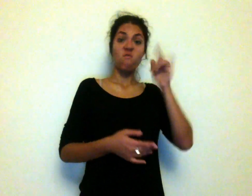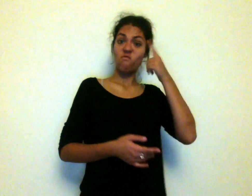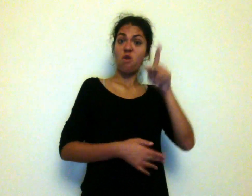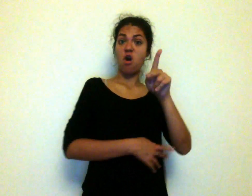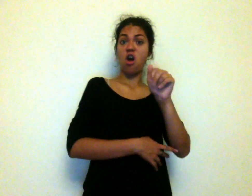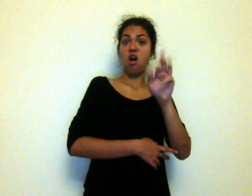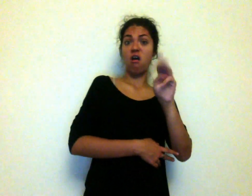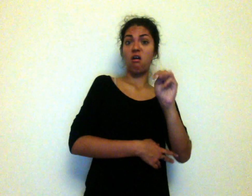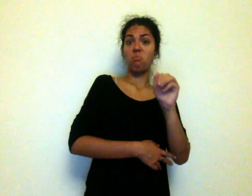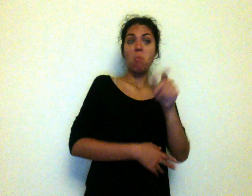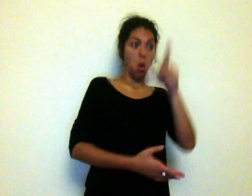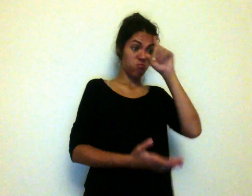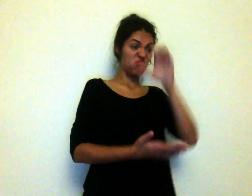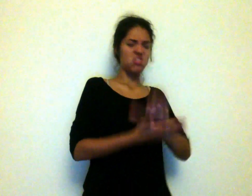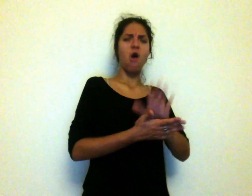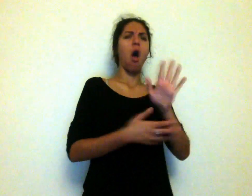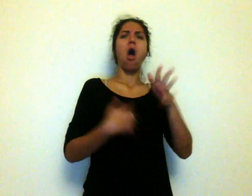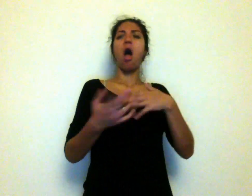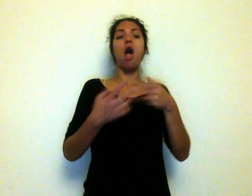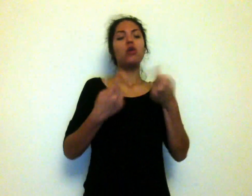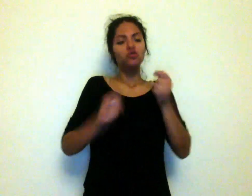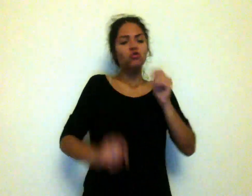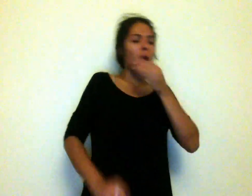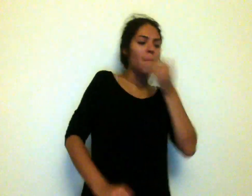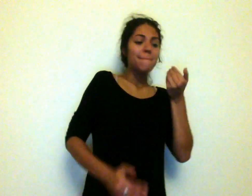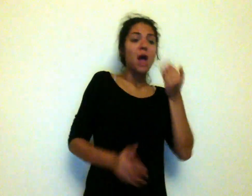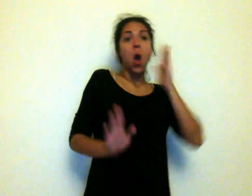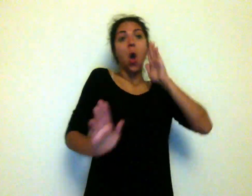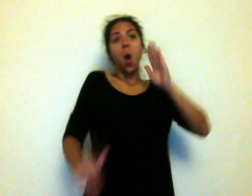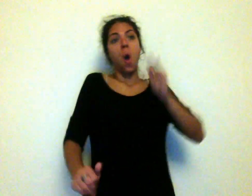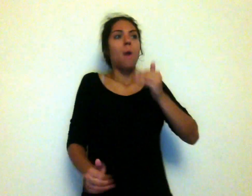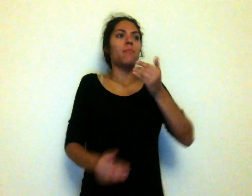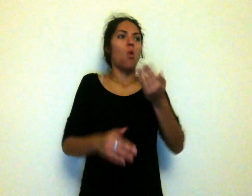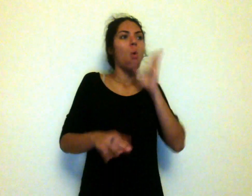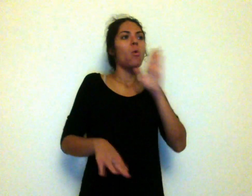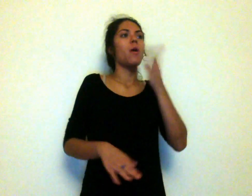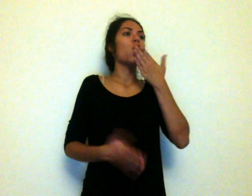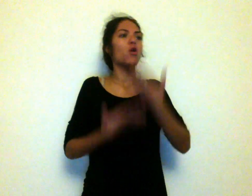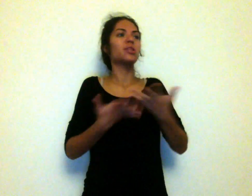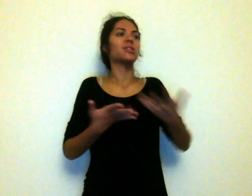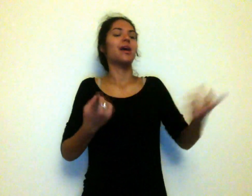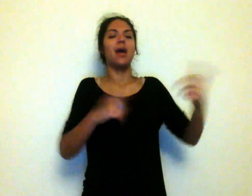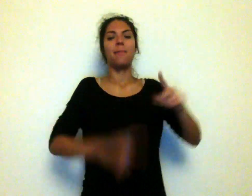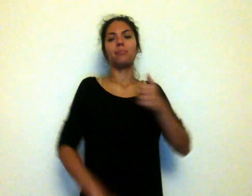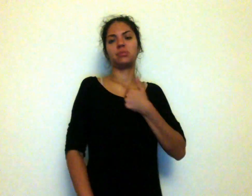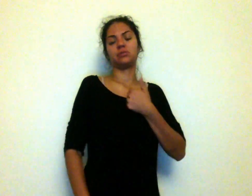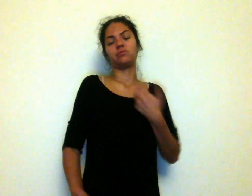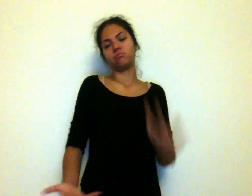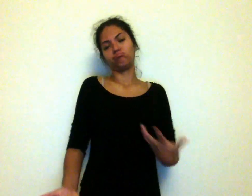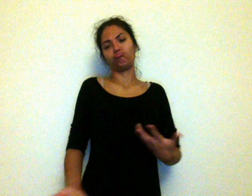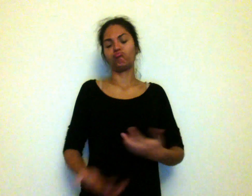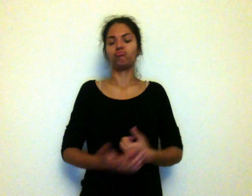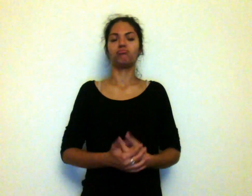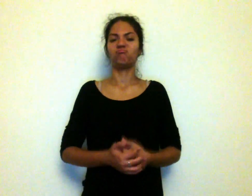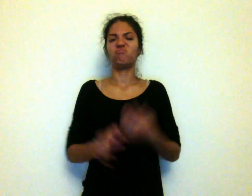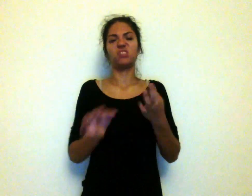good deeds that you can do. Every Hindu basically falls into one of these 3 categories. Please listen now. That's